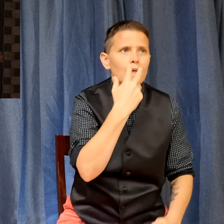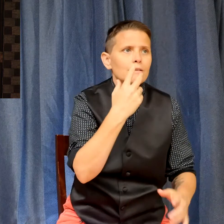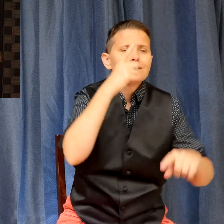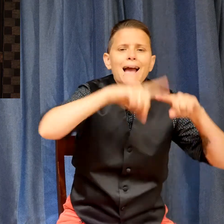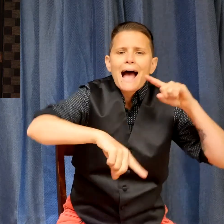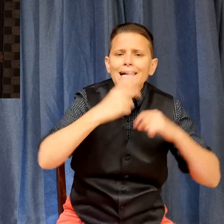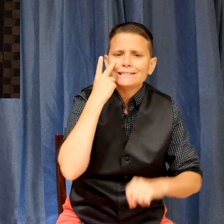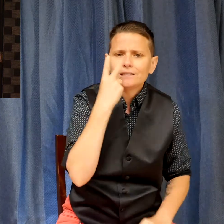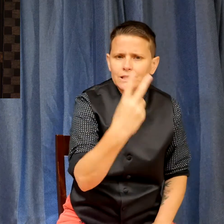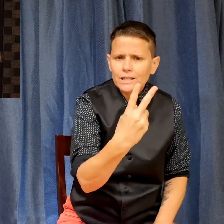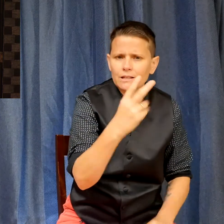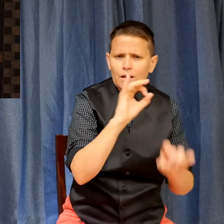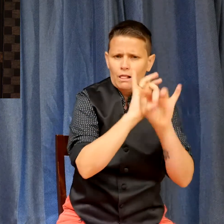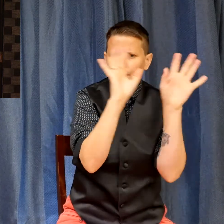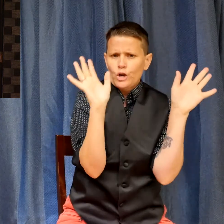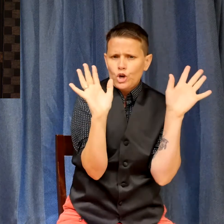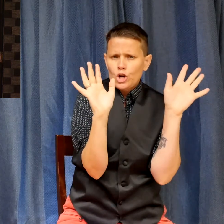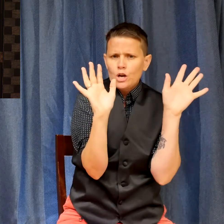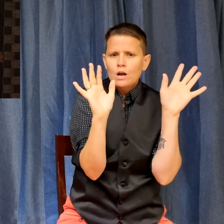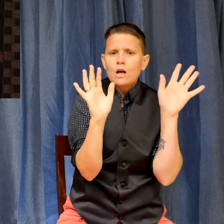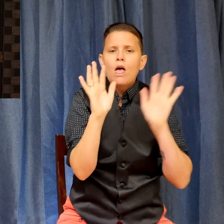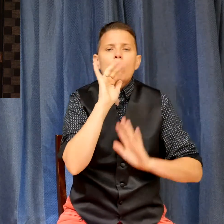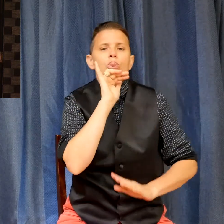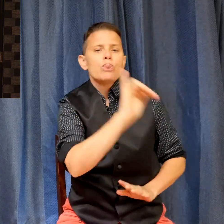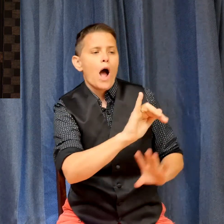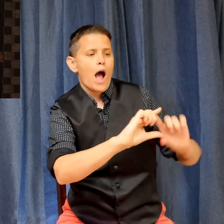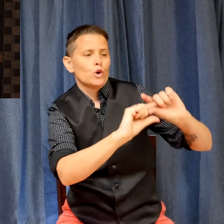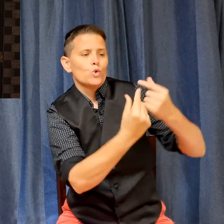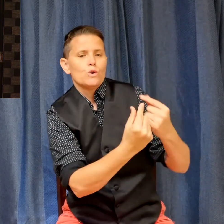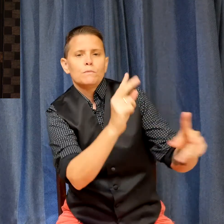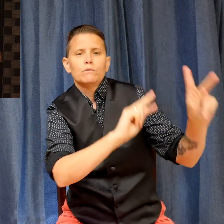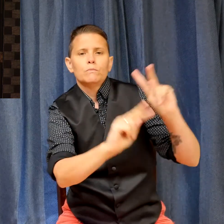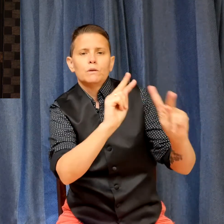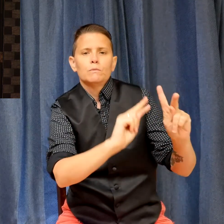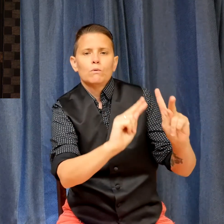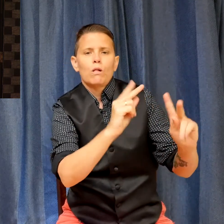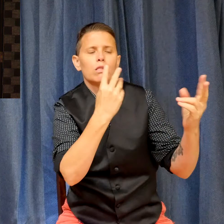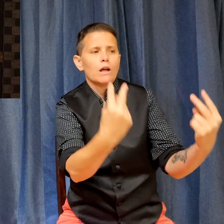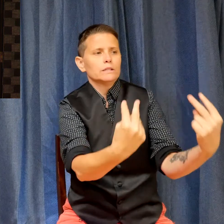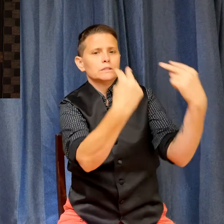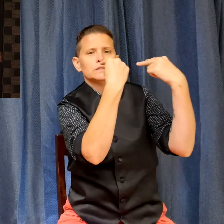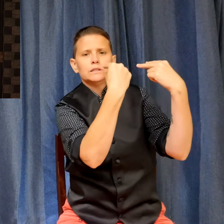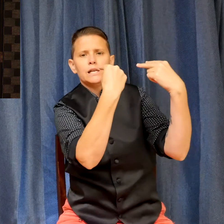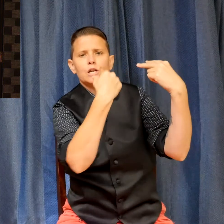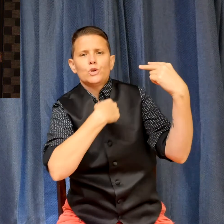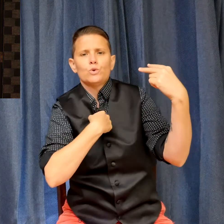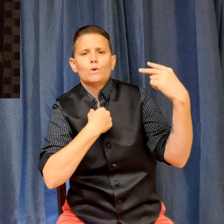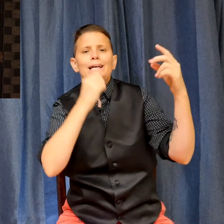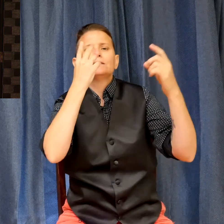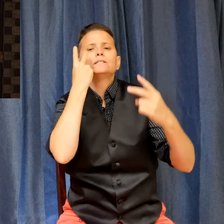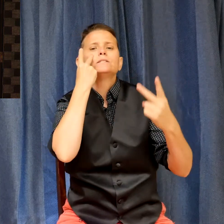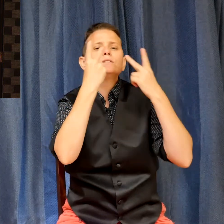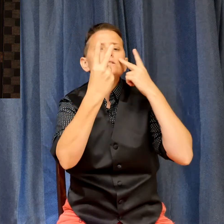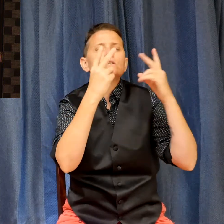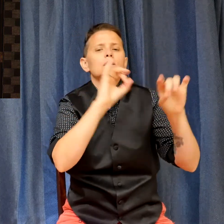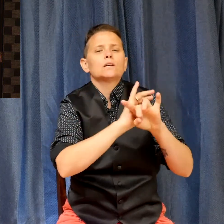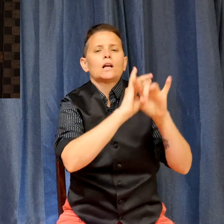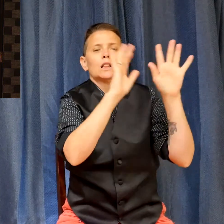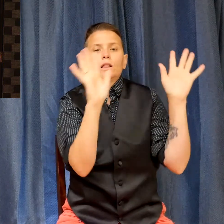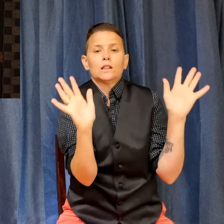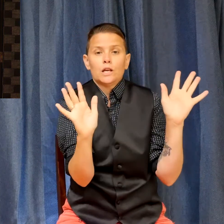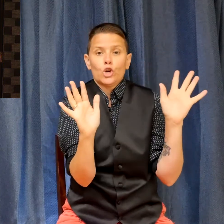Because, I have pictures from the night I arrived at the hospital, and those are not pictures I wanted to look